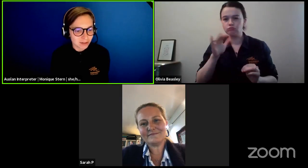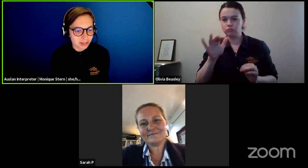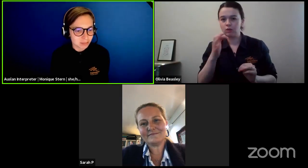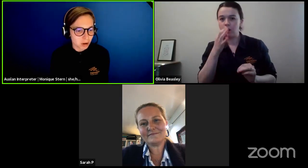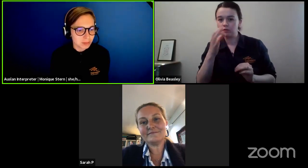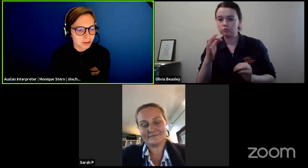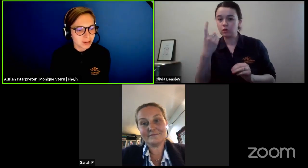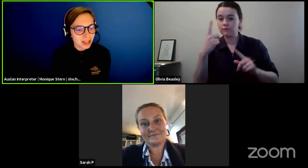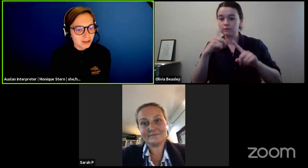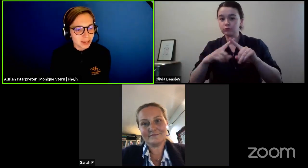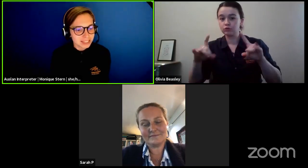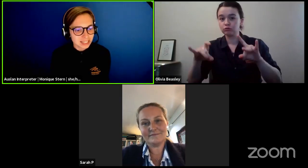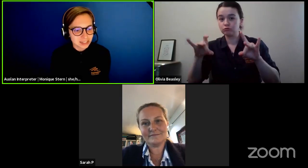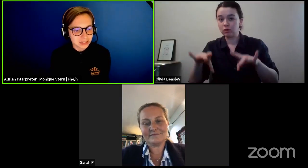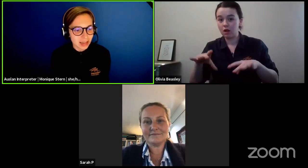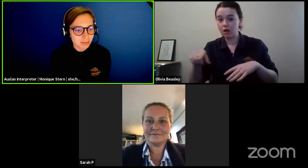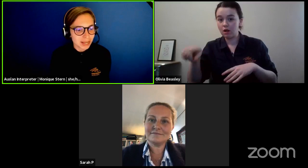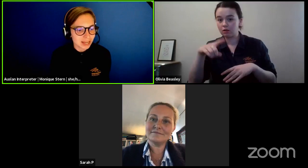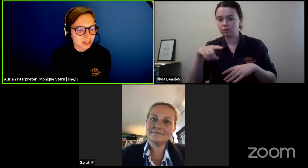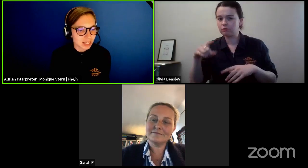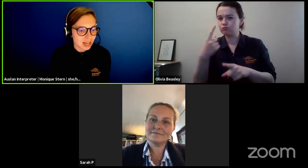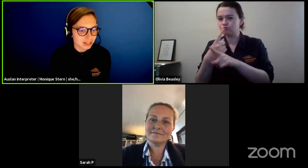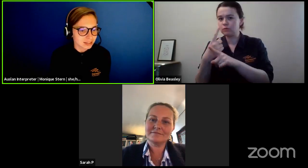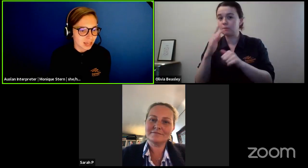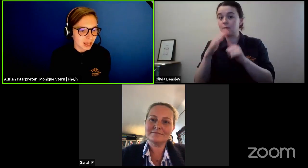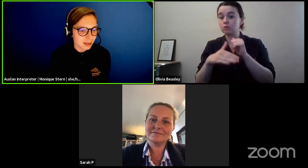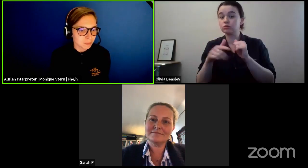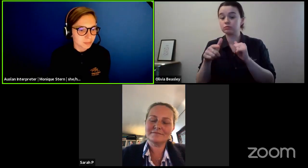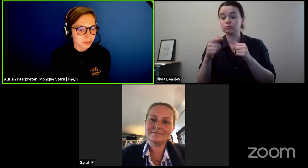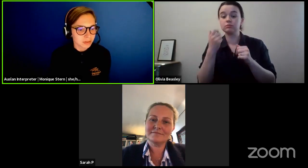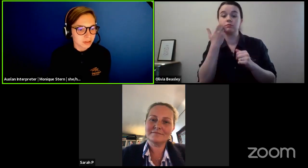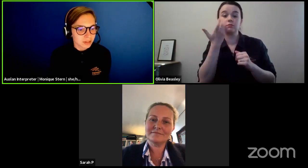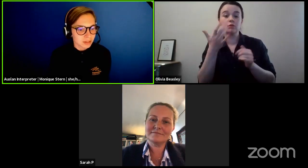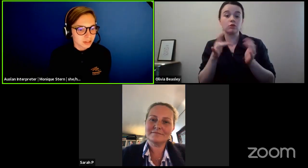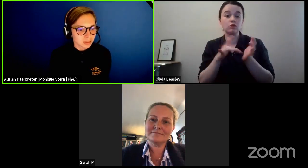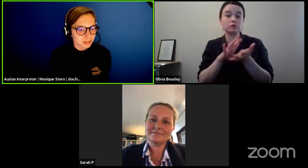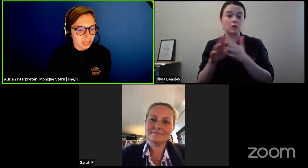vaccination that we have at the moment. But vaccines aside, I might actually ask,